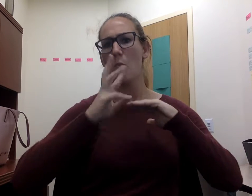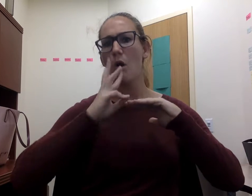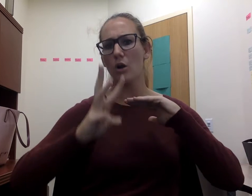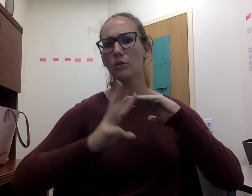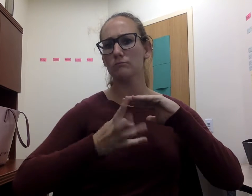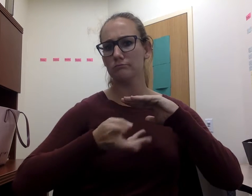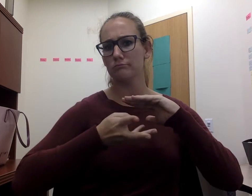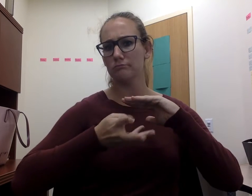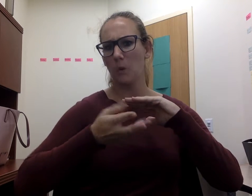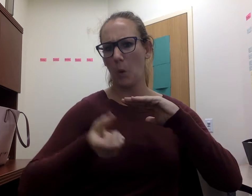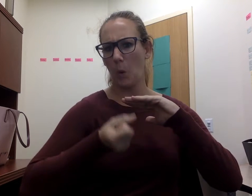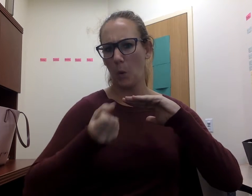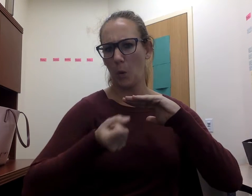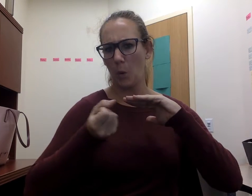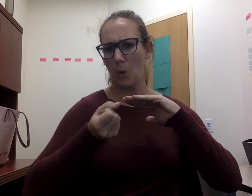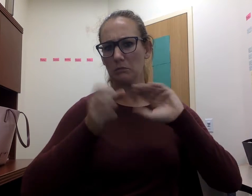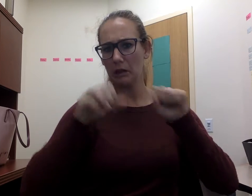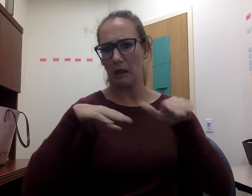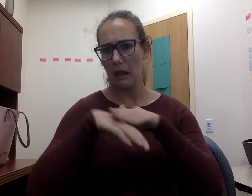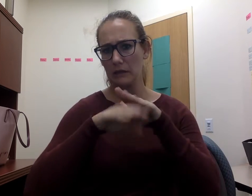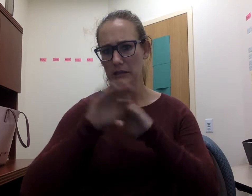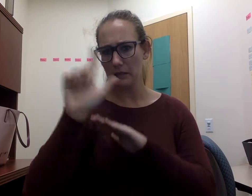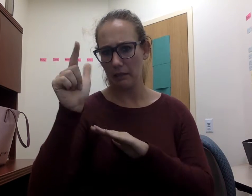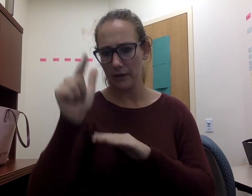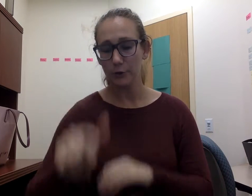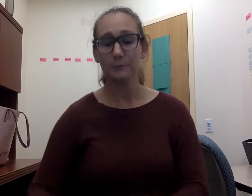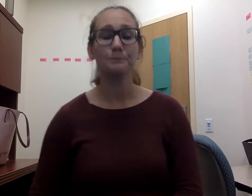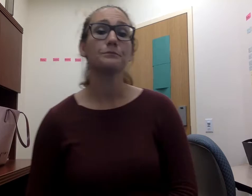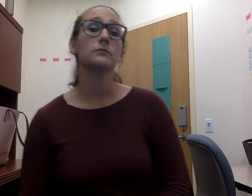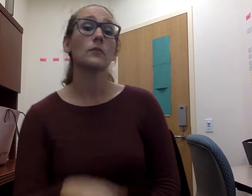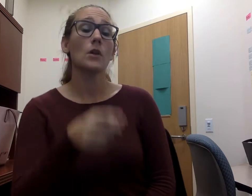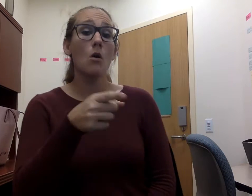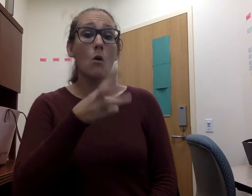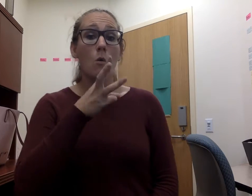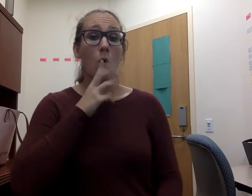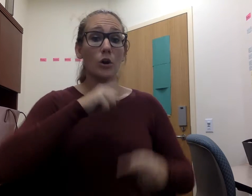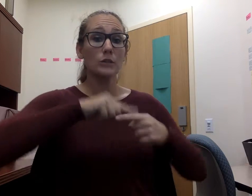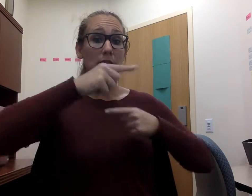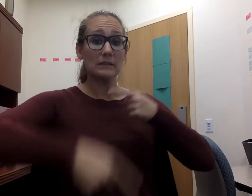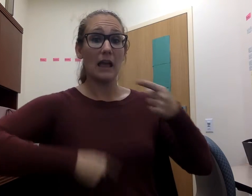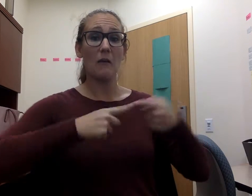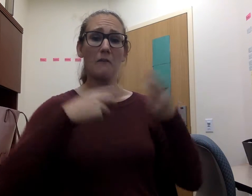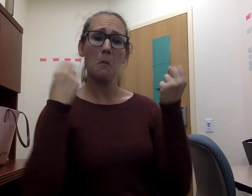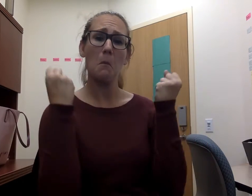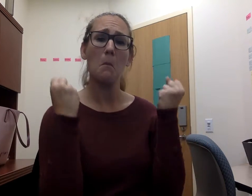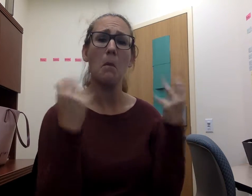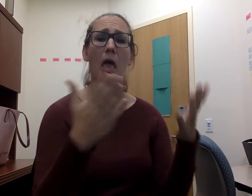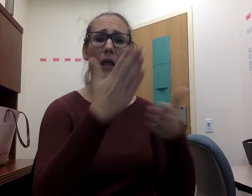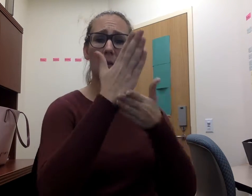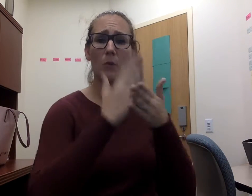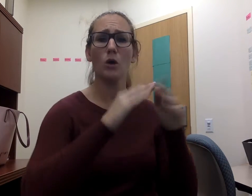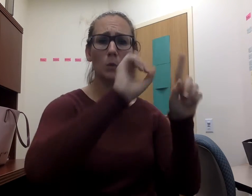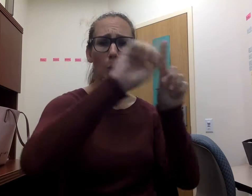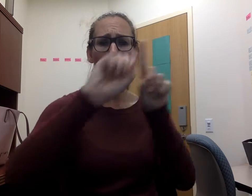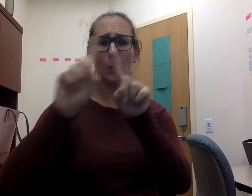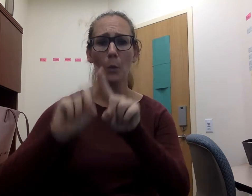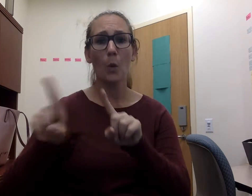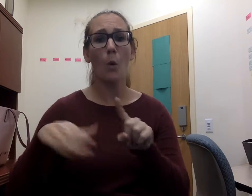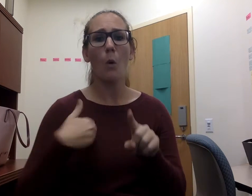water cycle, starting with precipitation. Precipitation is the process of water falling onto the surface of